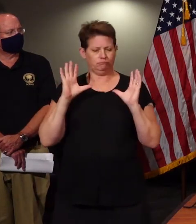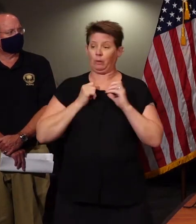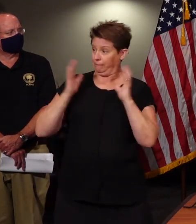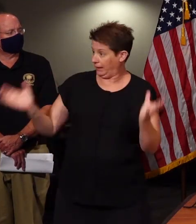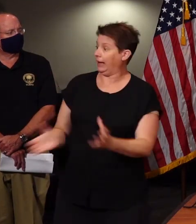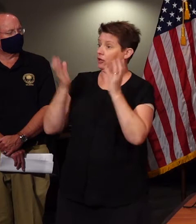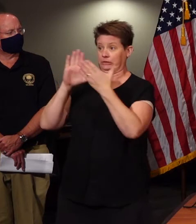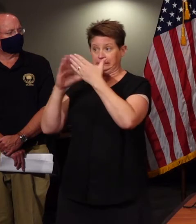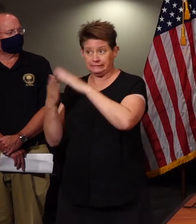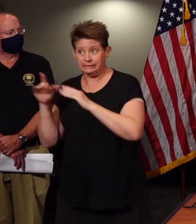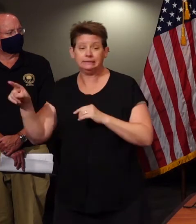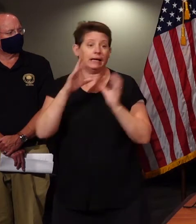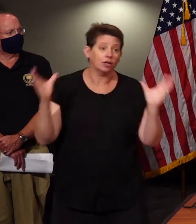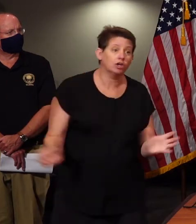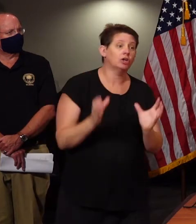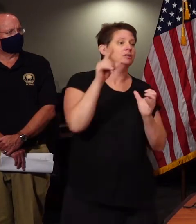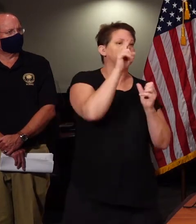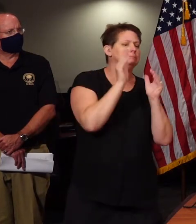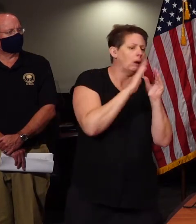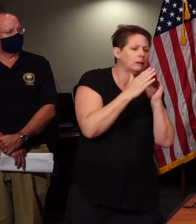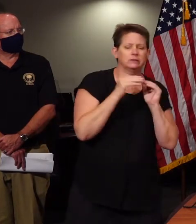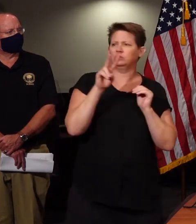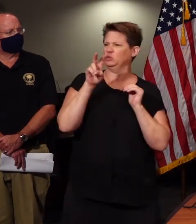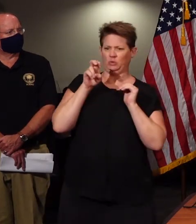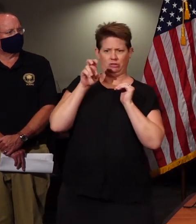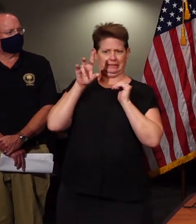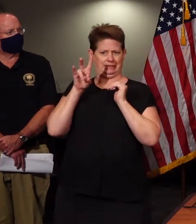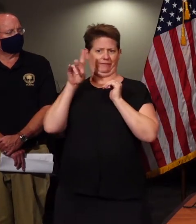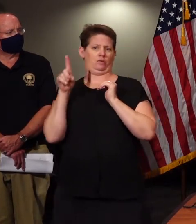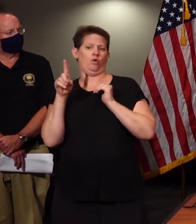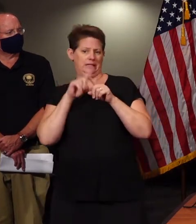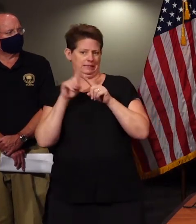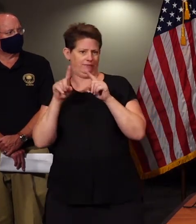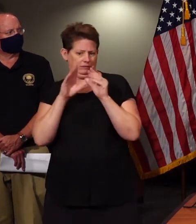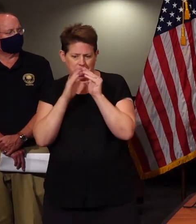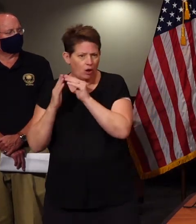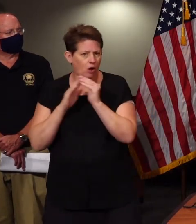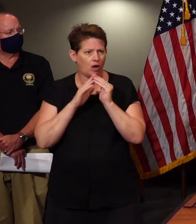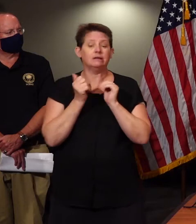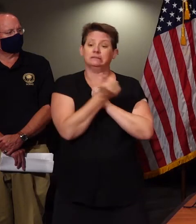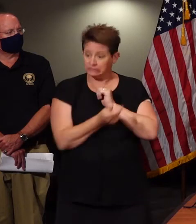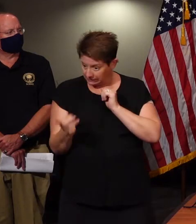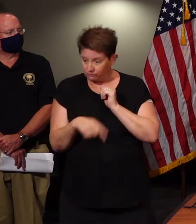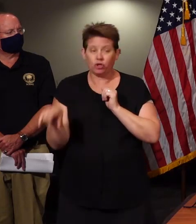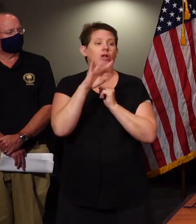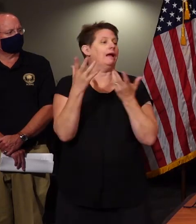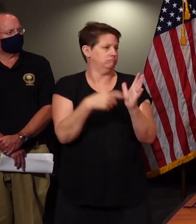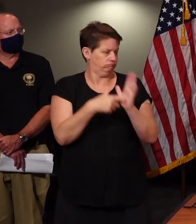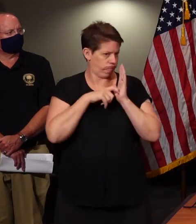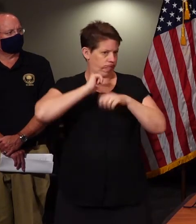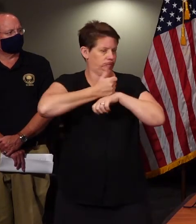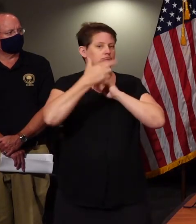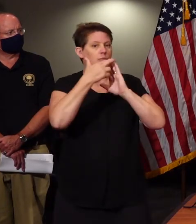cities, I urge the municipalities. There are 271 of them in South Carolina. A handful have issued certain mask